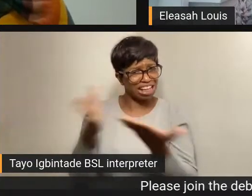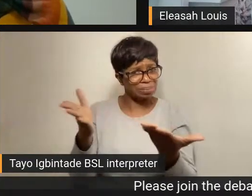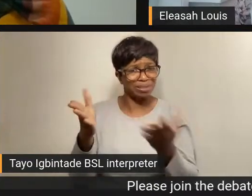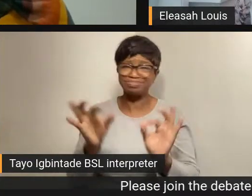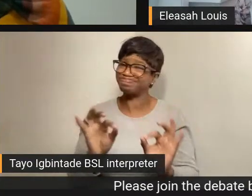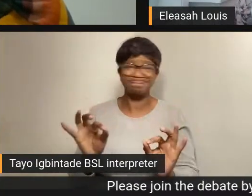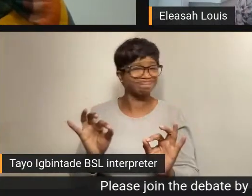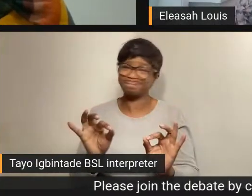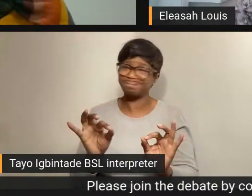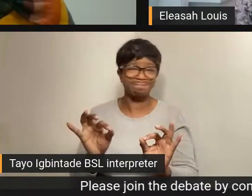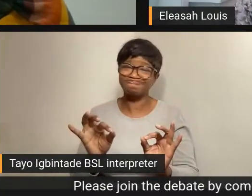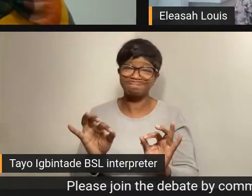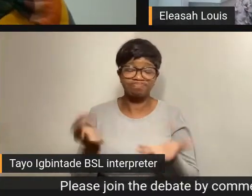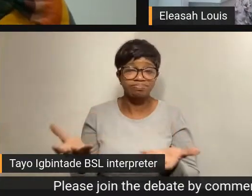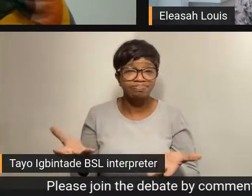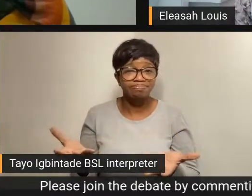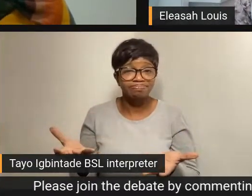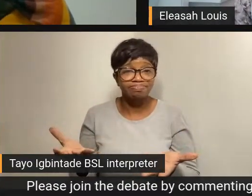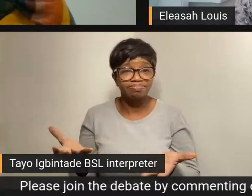It is not really